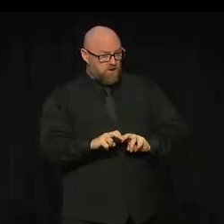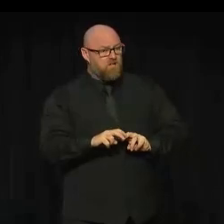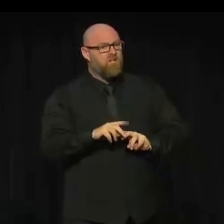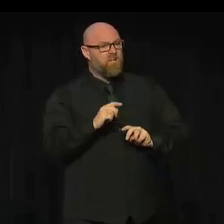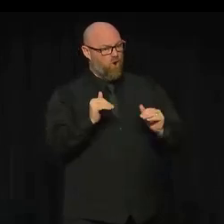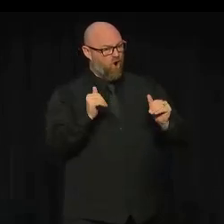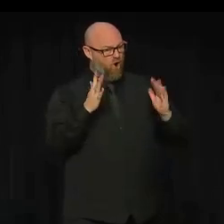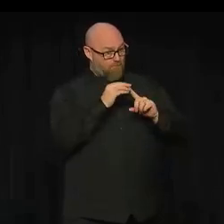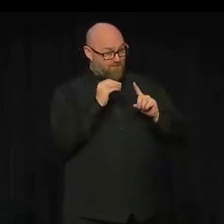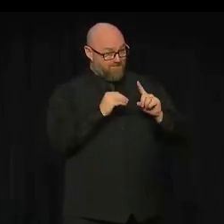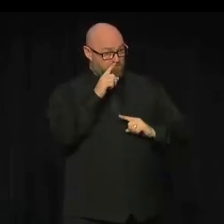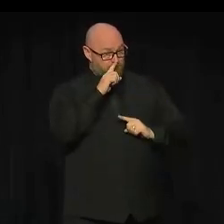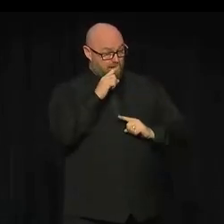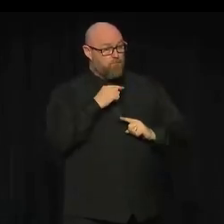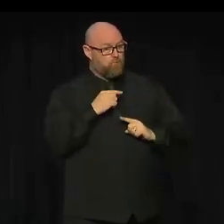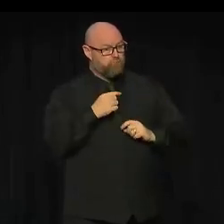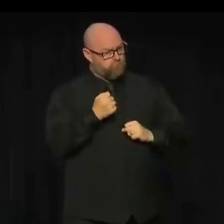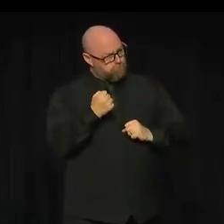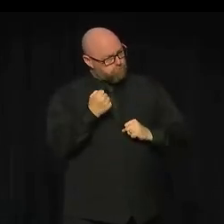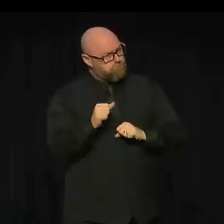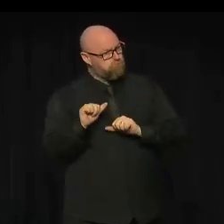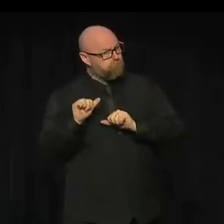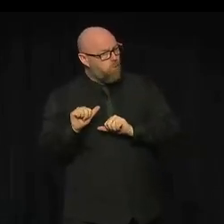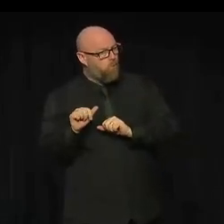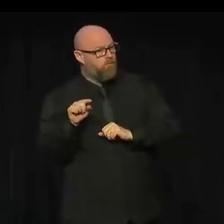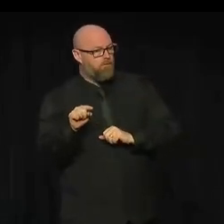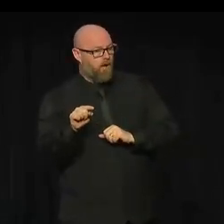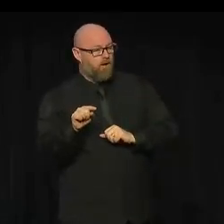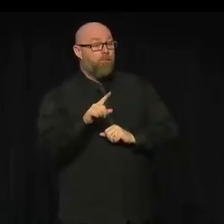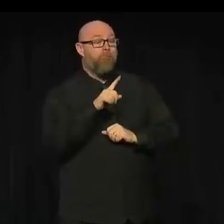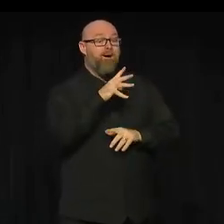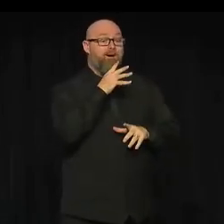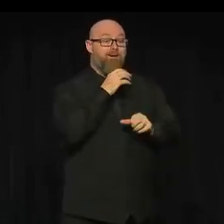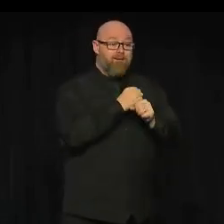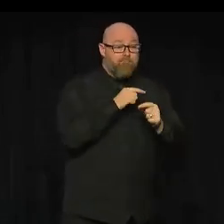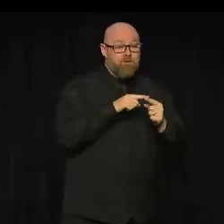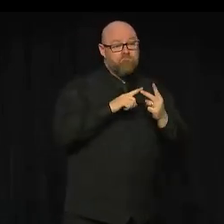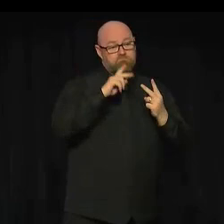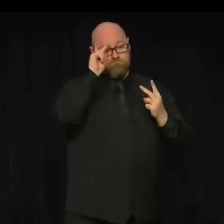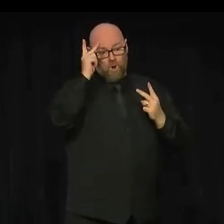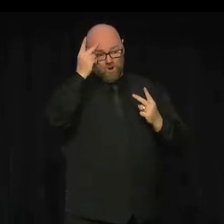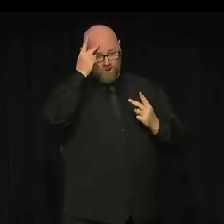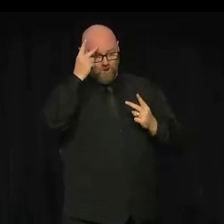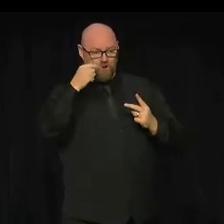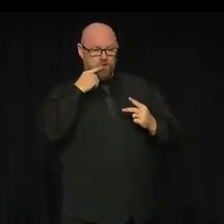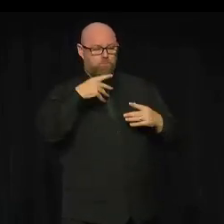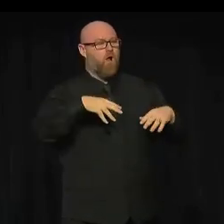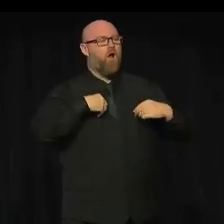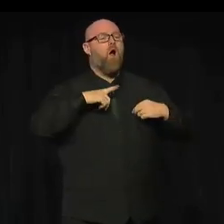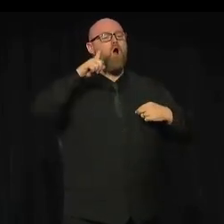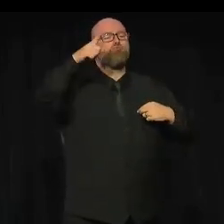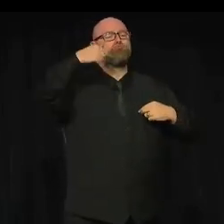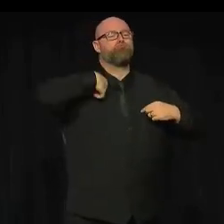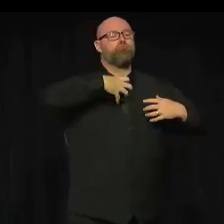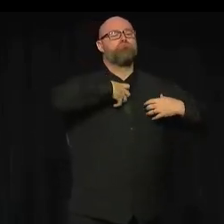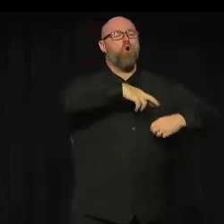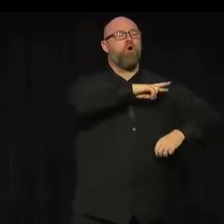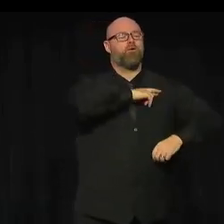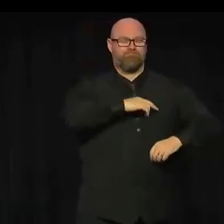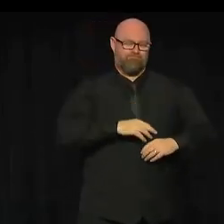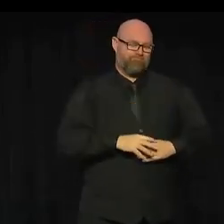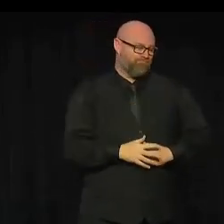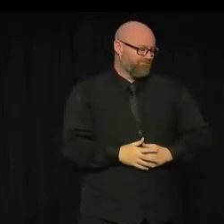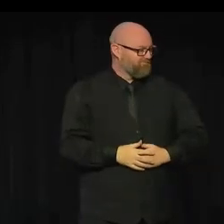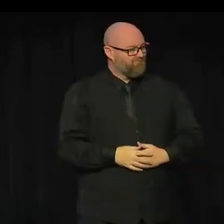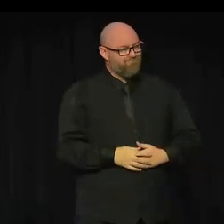it. Government and politicians are not going to volunteer to hold themselves more accountable. We have waited